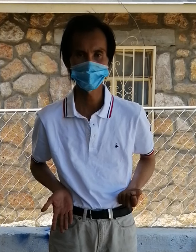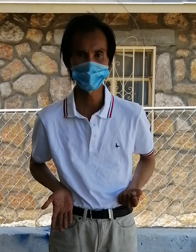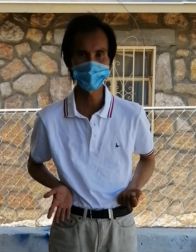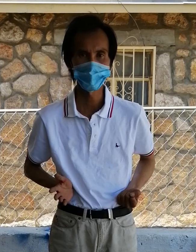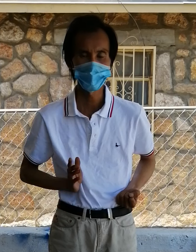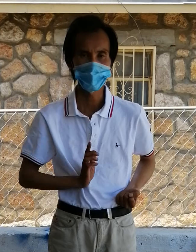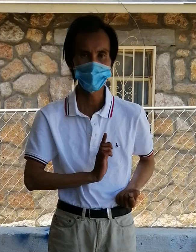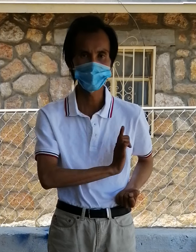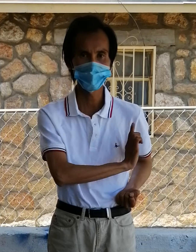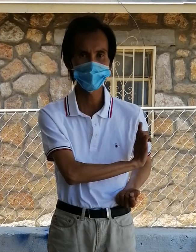And.